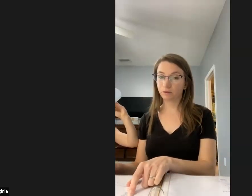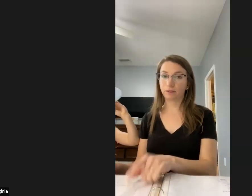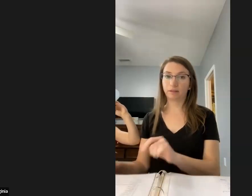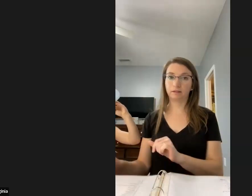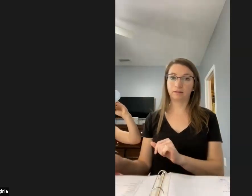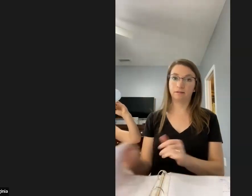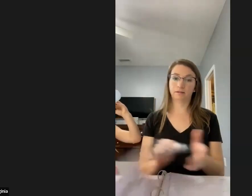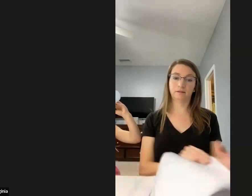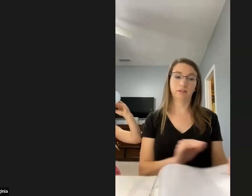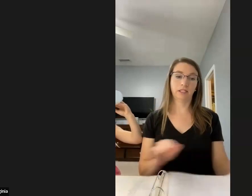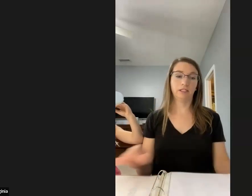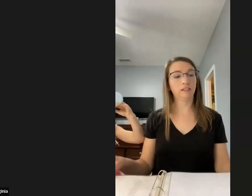Um,